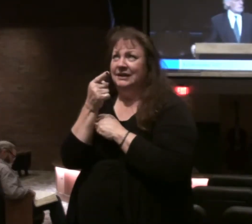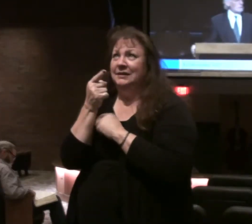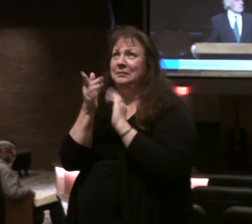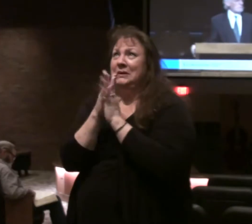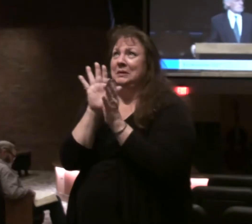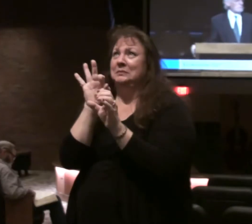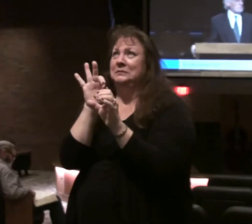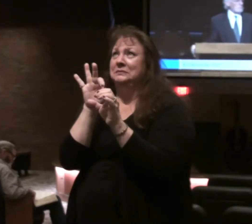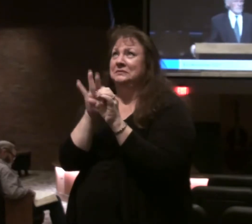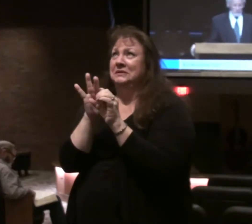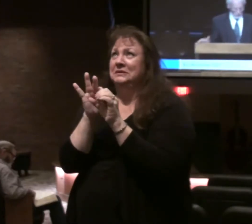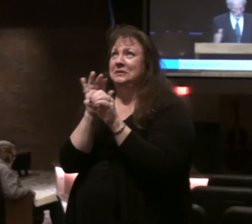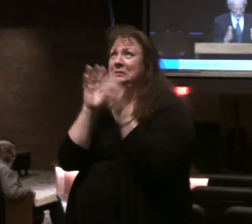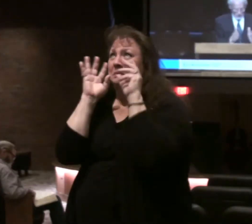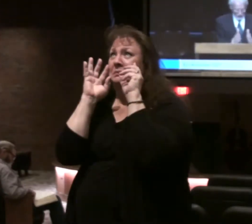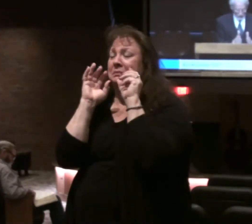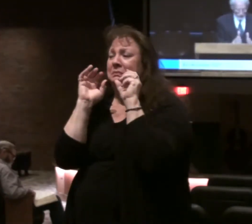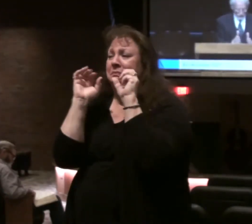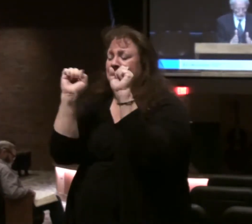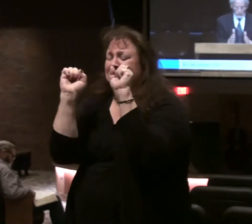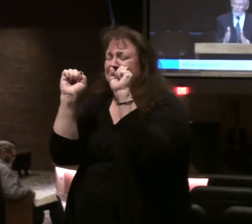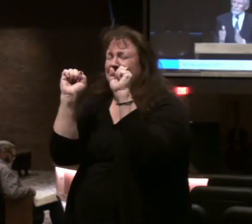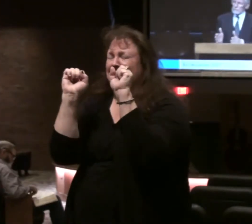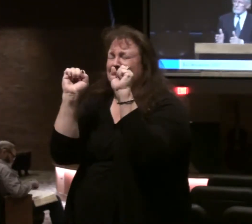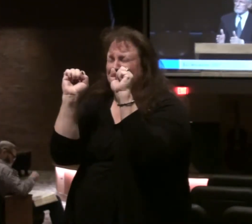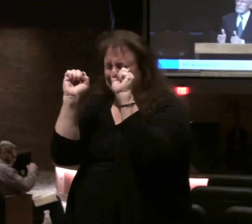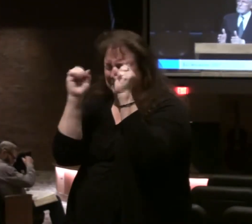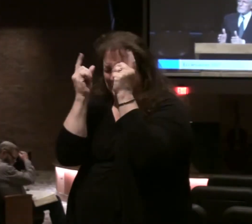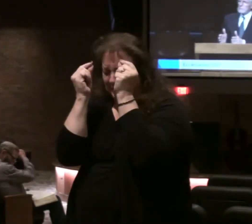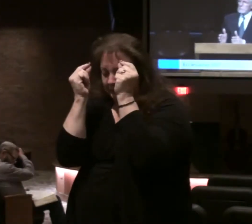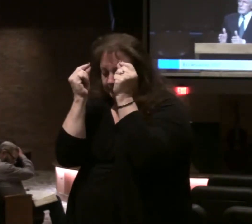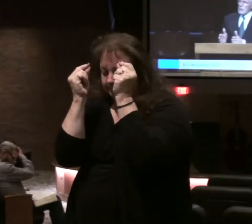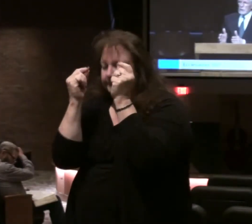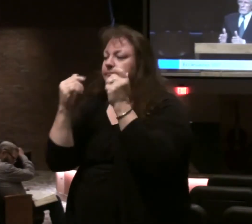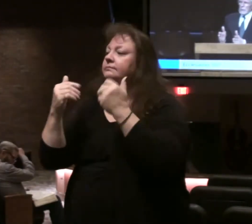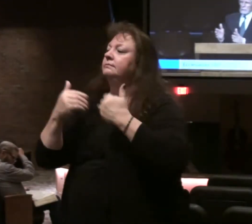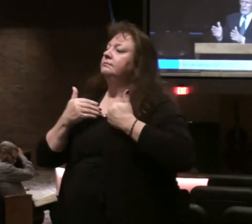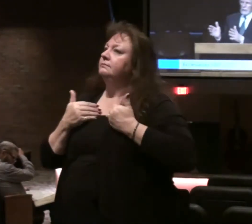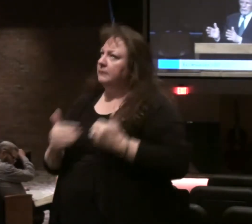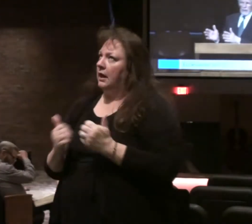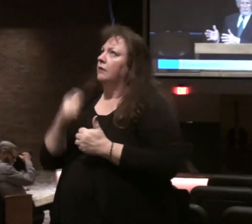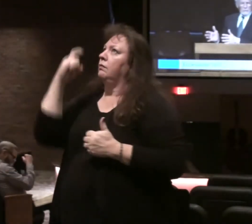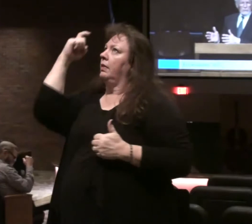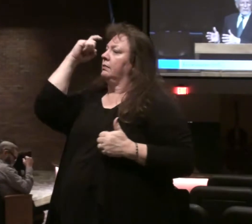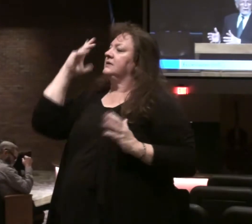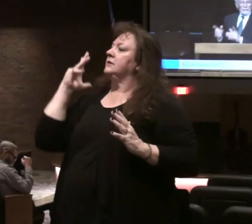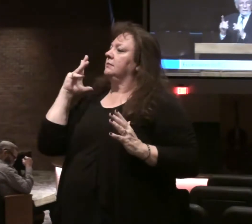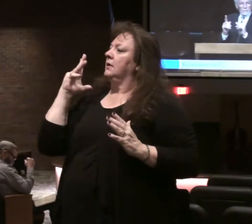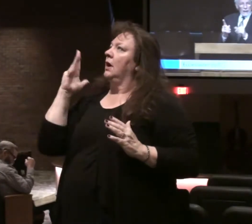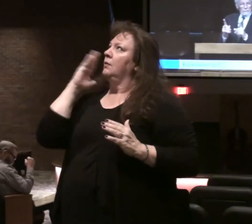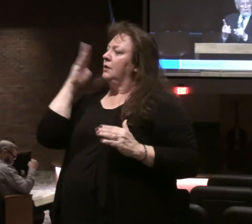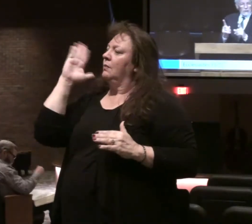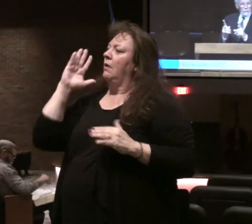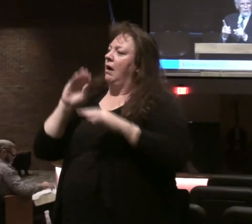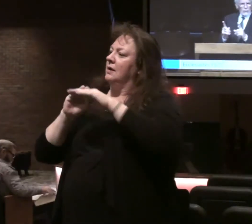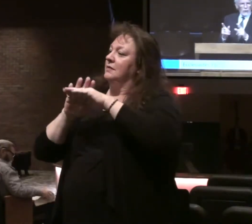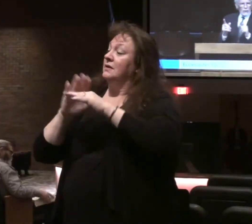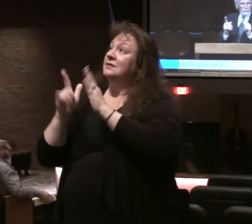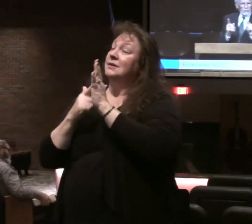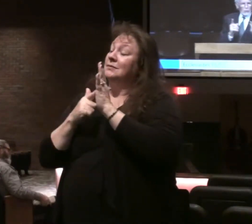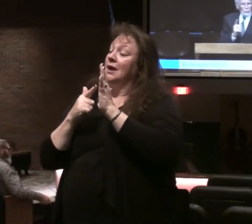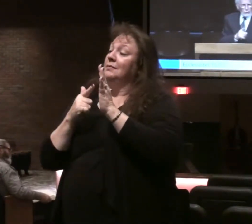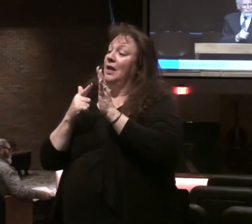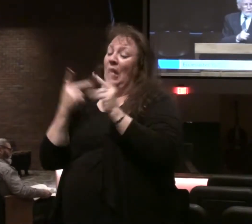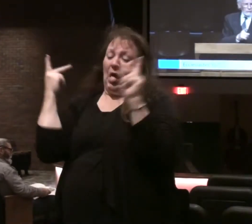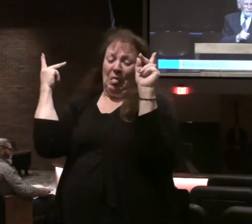power? We're going to conduct ourselves with wisdom. But we'll know God is moving. Sometimes it's His will